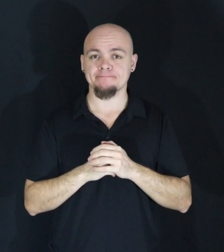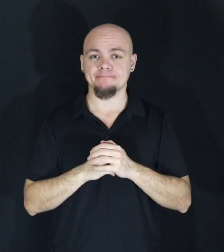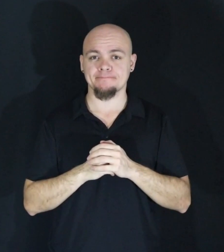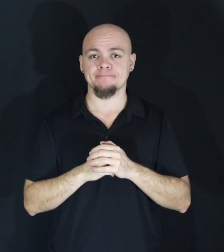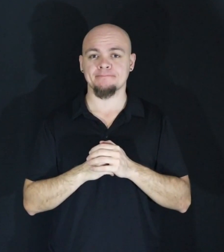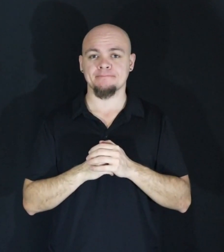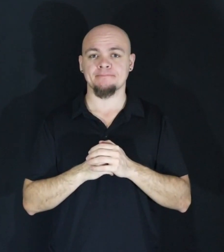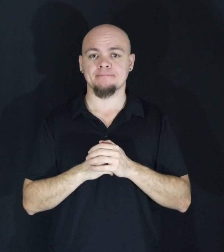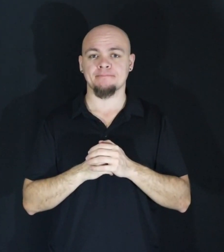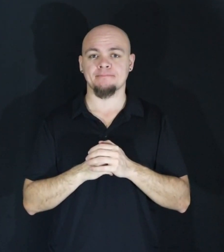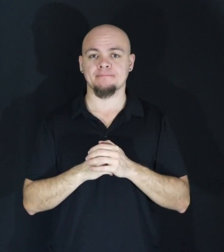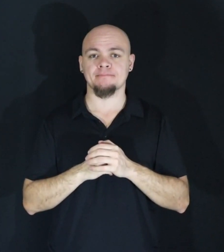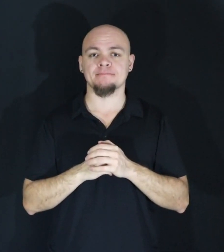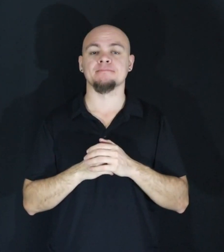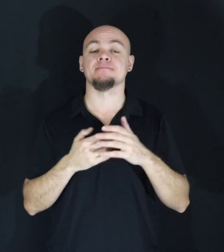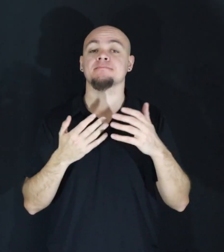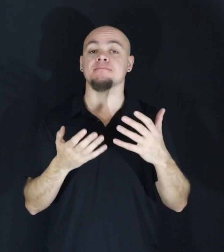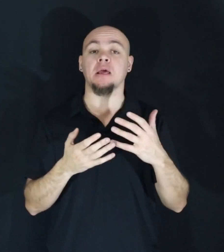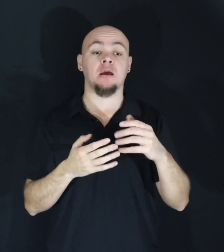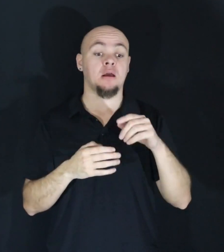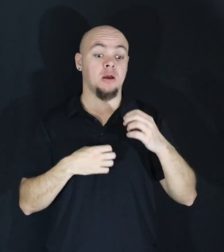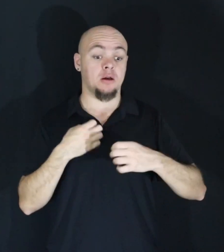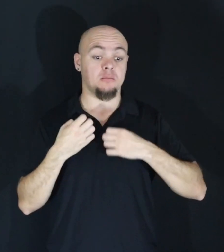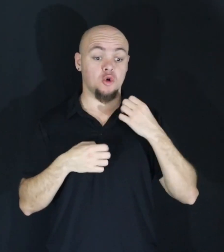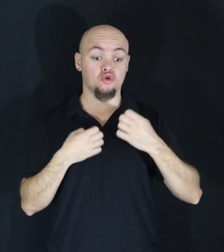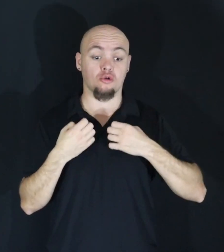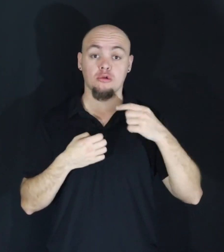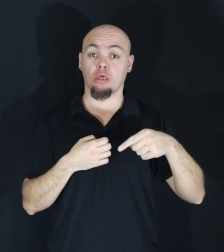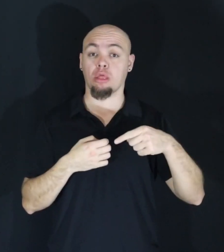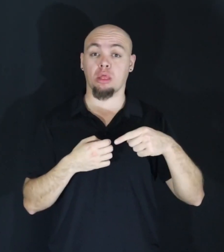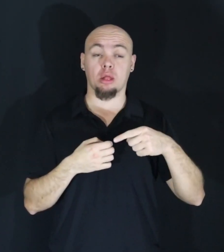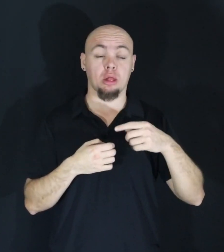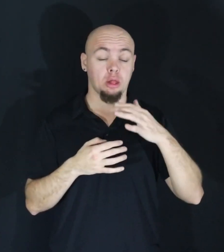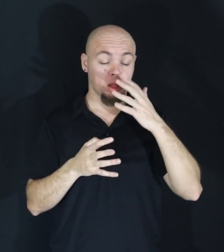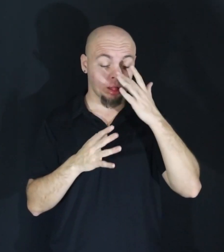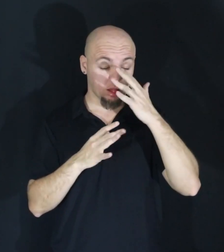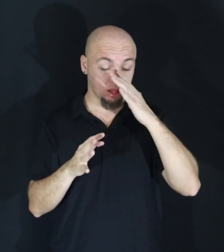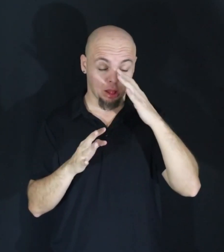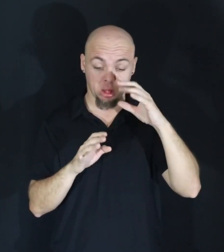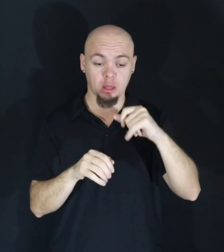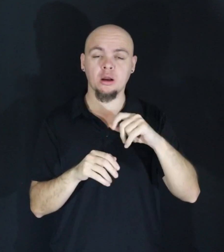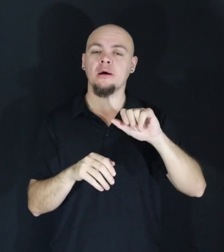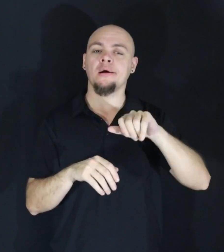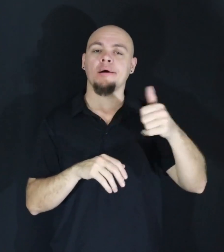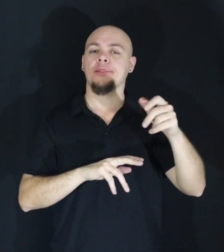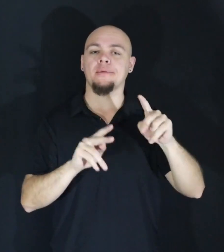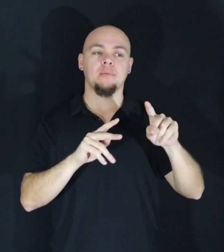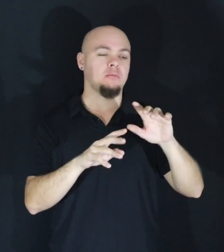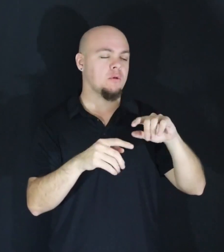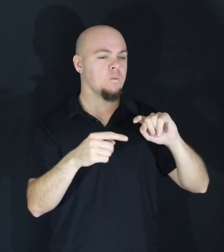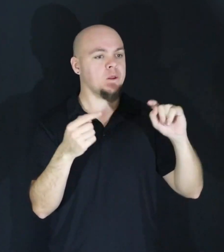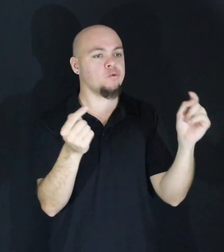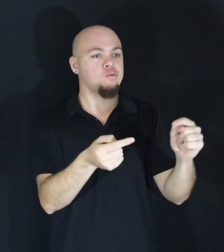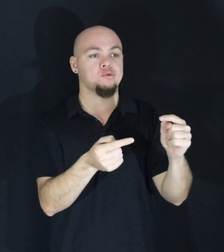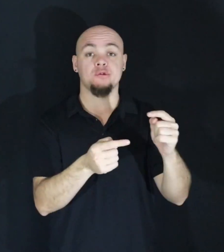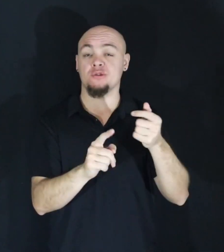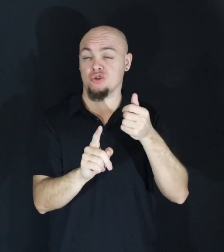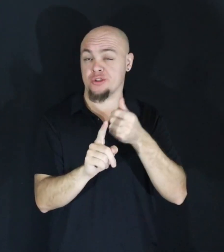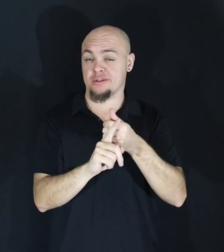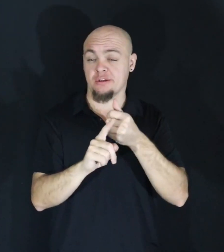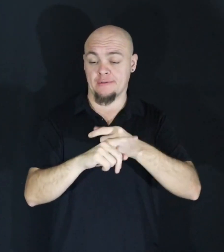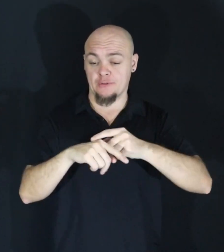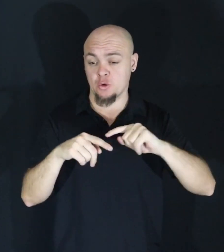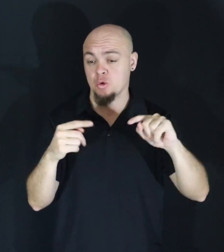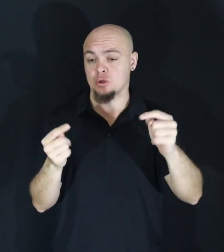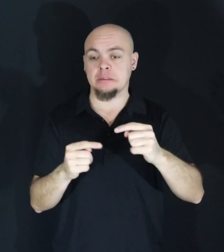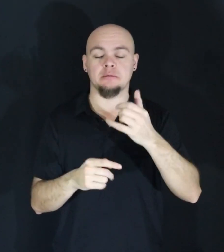When we are intoxicated on emotion, we hurt others. We hurt ourselves. We make